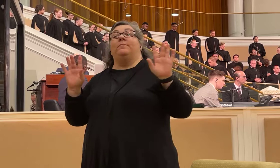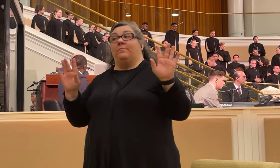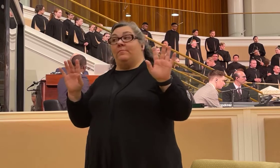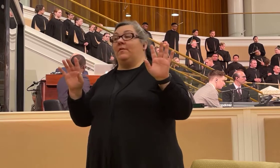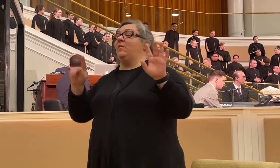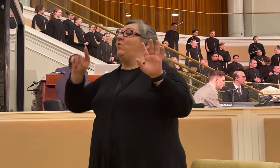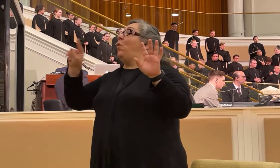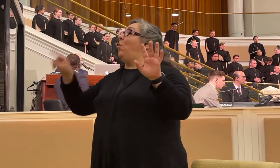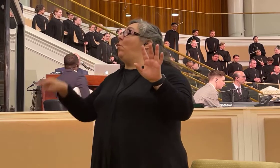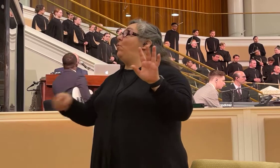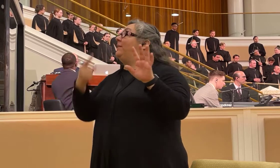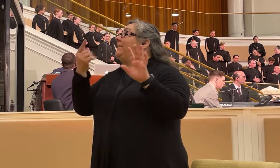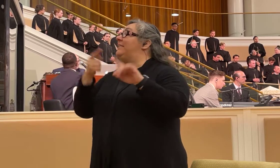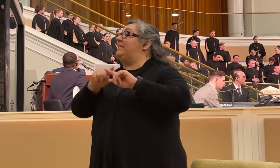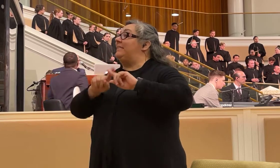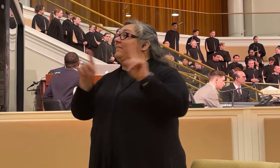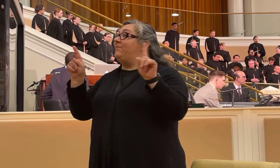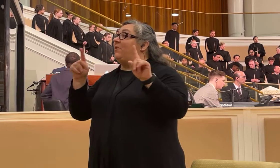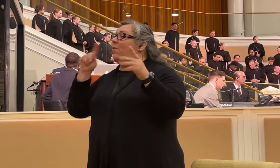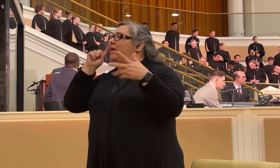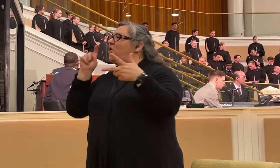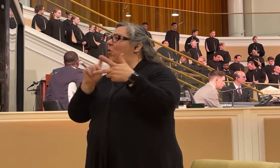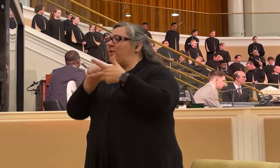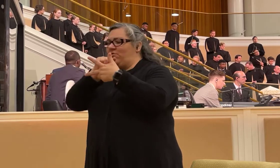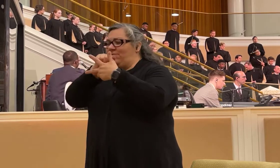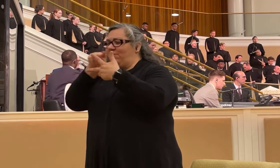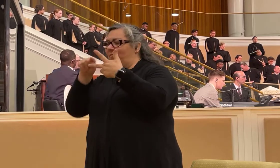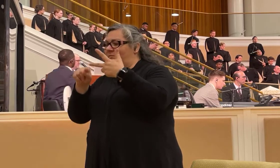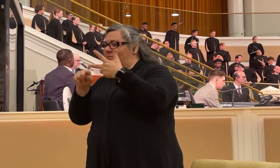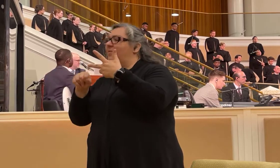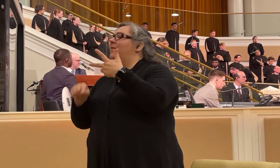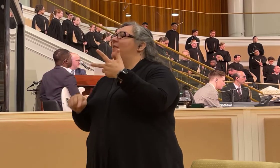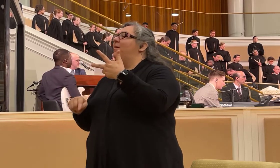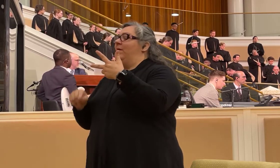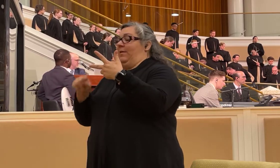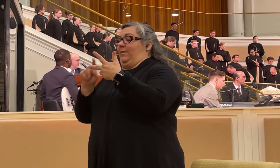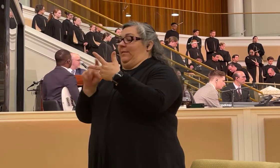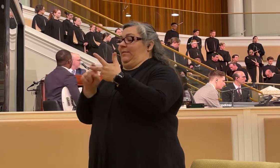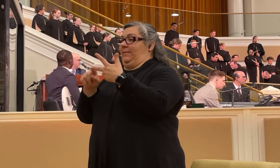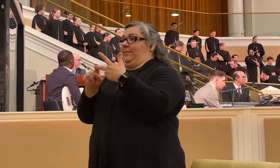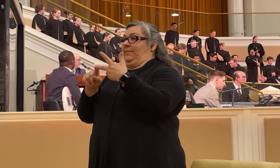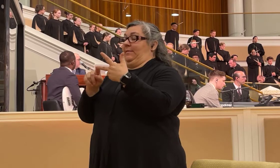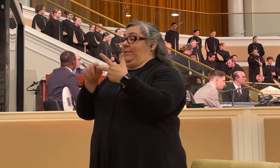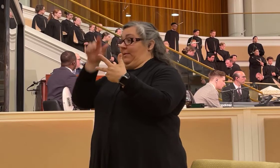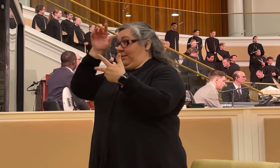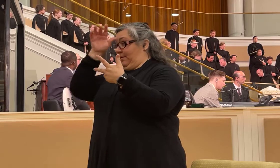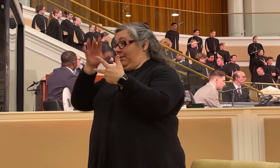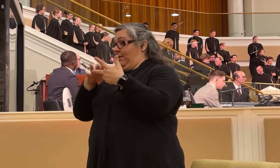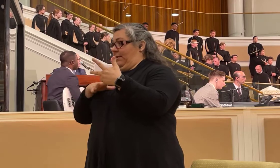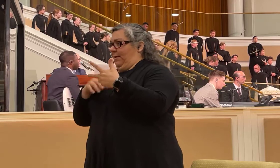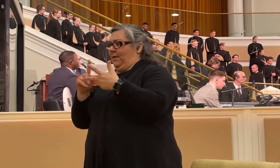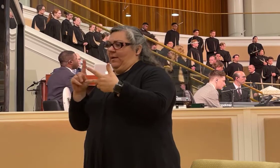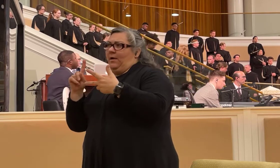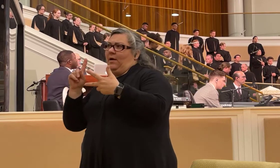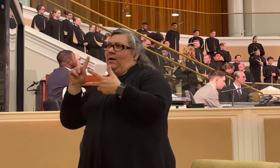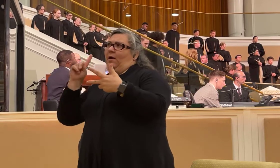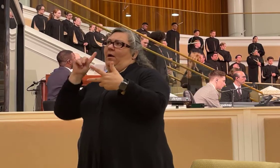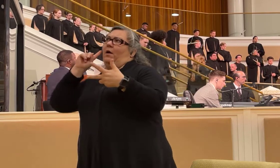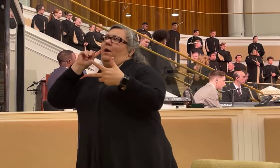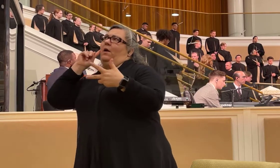The difference is, the only difference we can find is that this man hears from